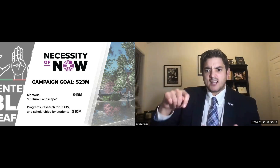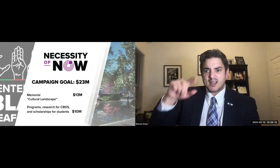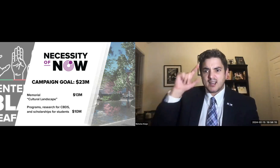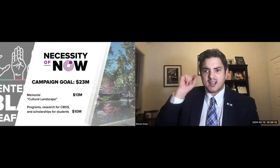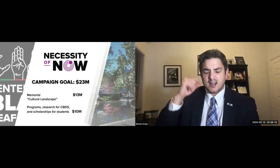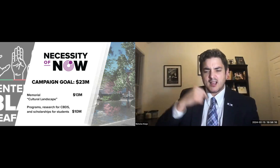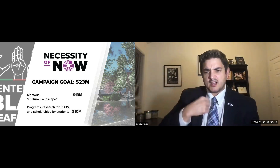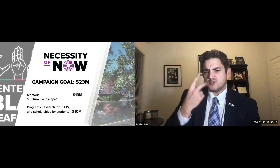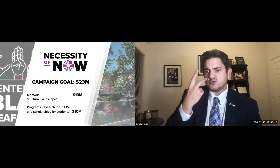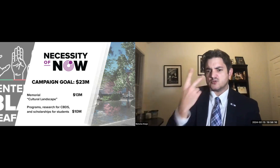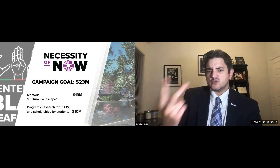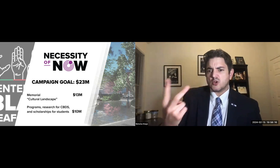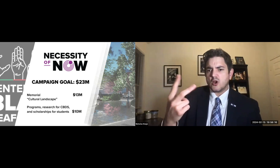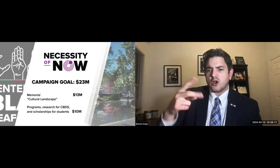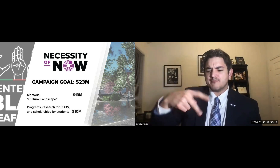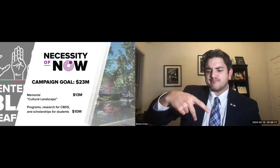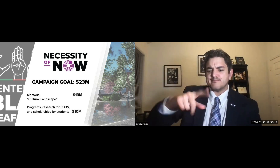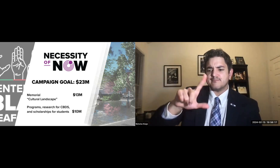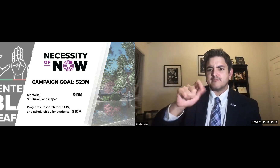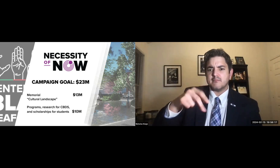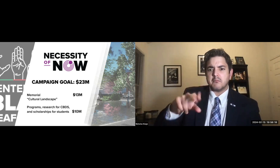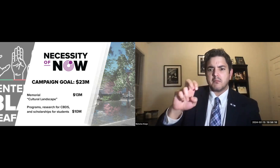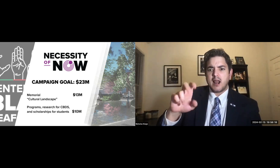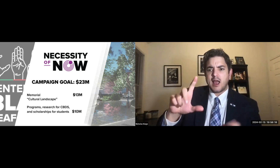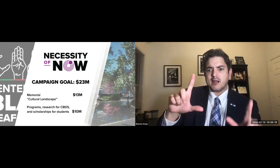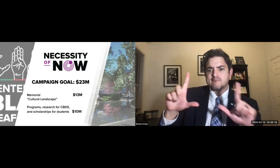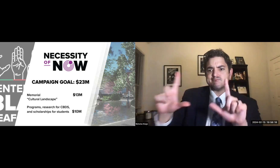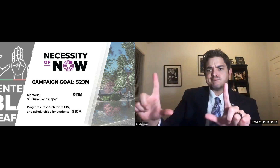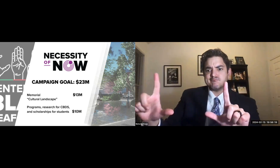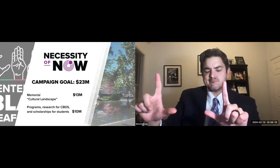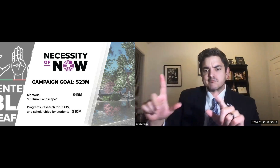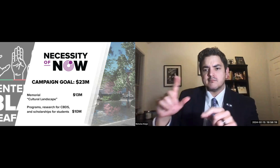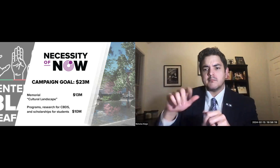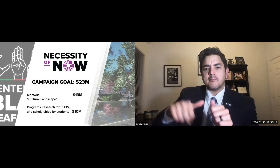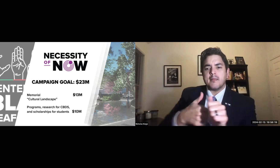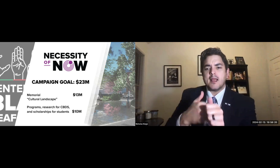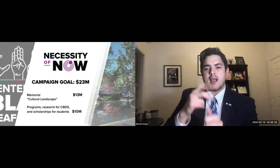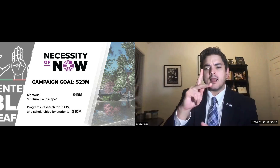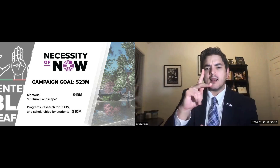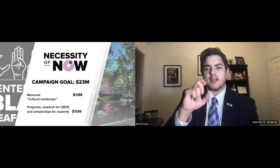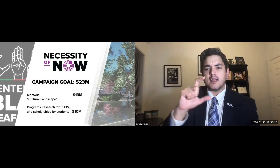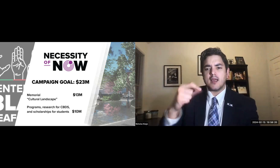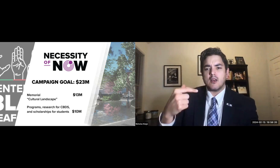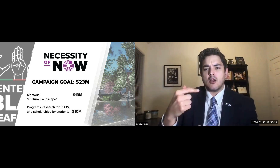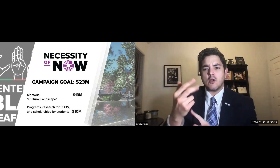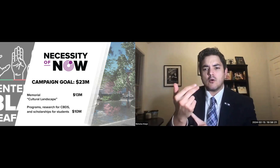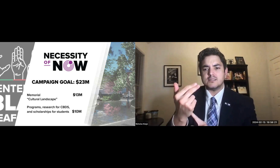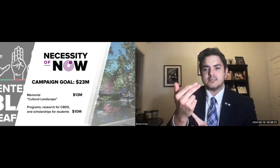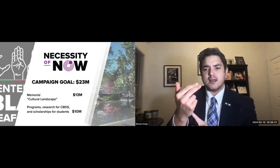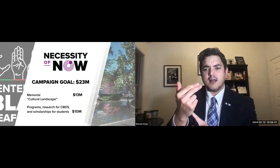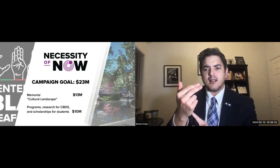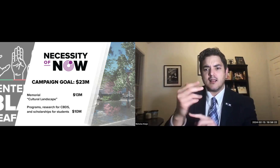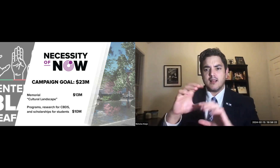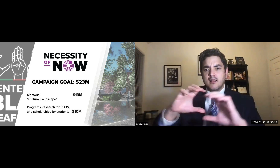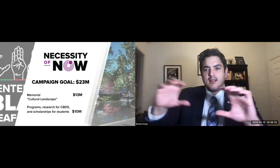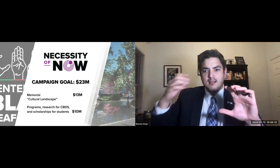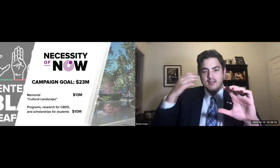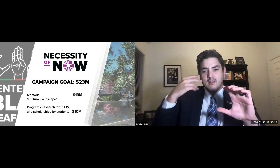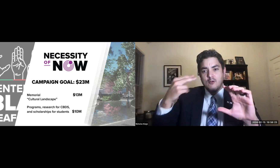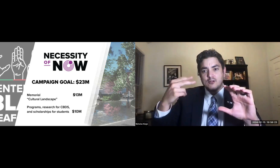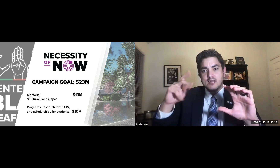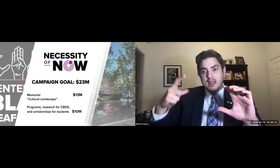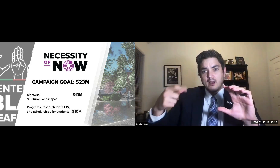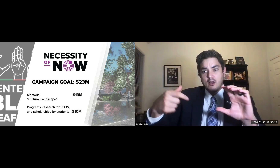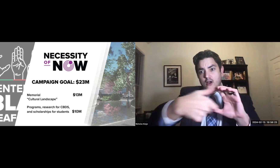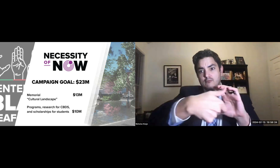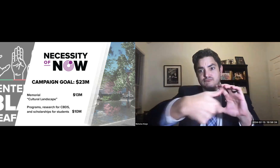see it every day. And as a past student at Gallaudet, I remember seeing that plaque that's right